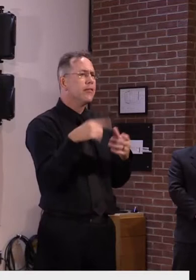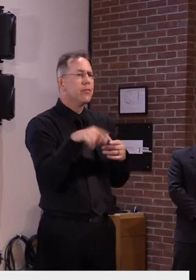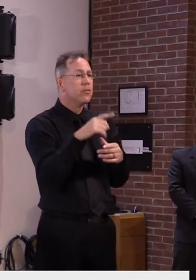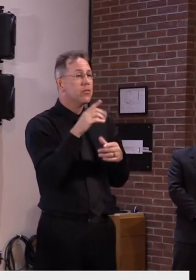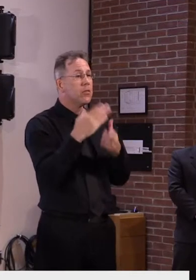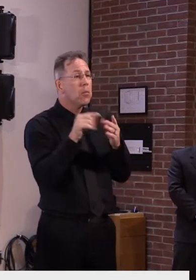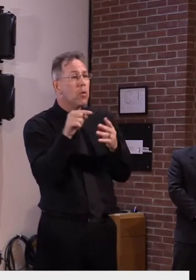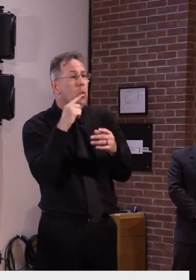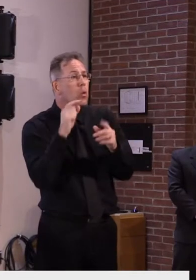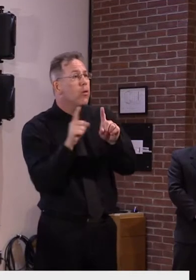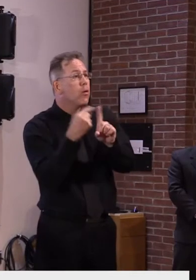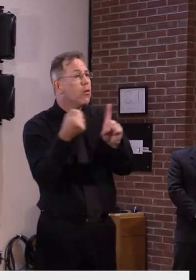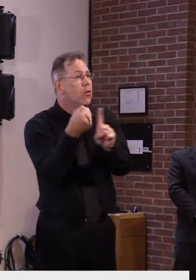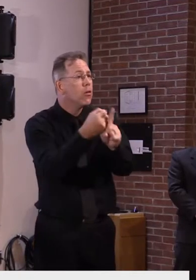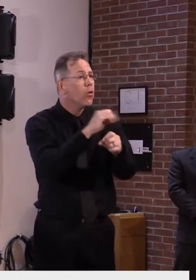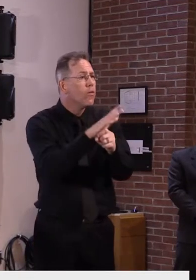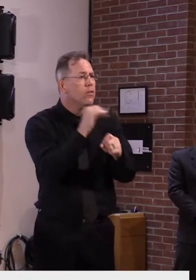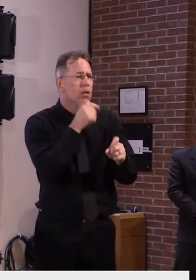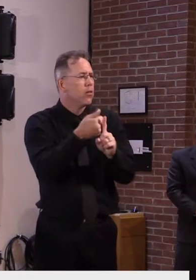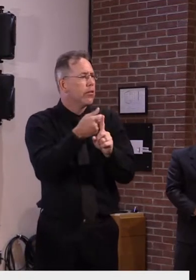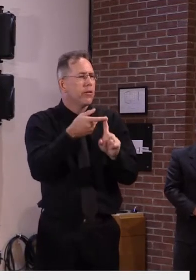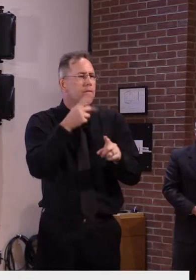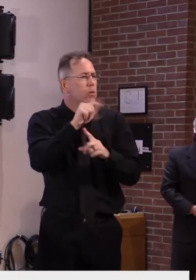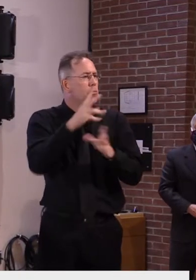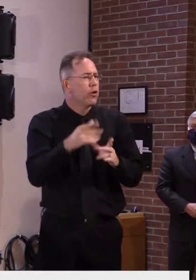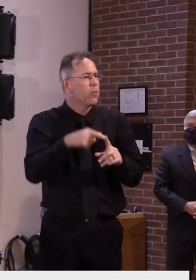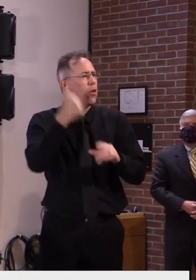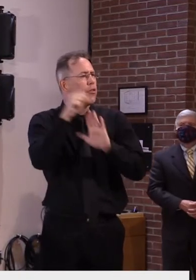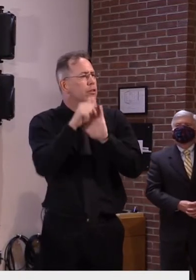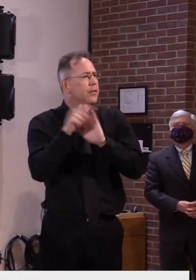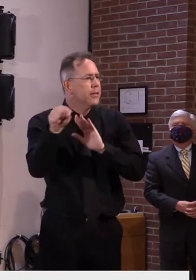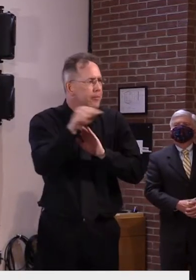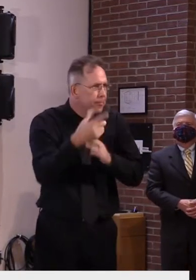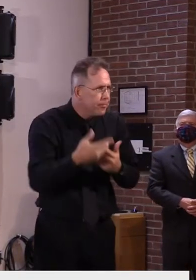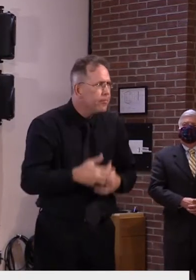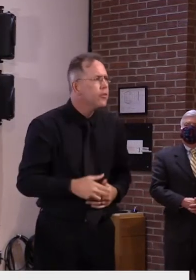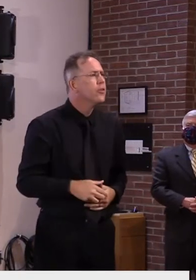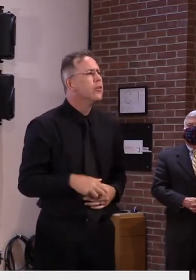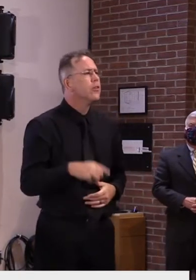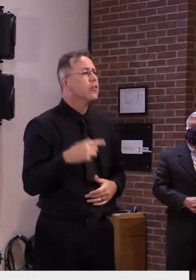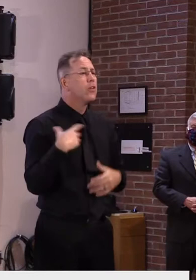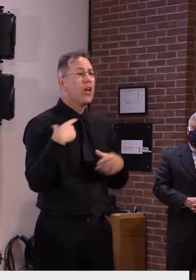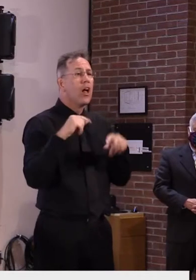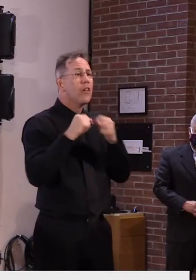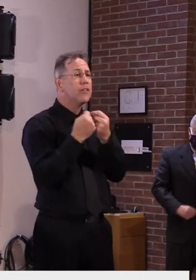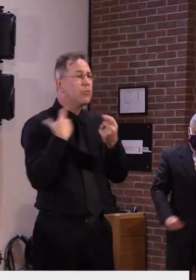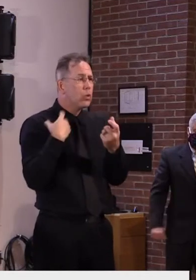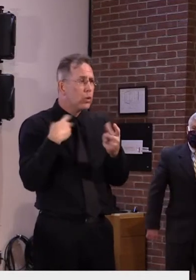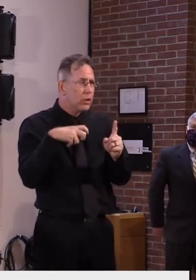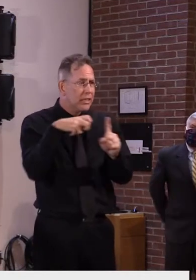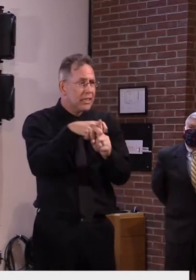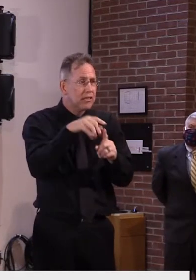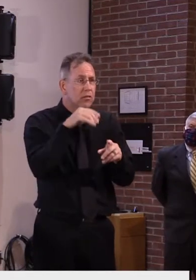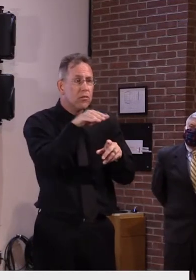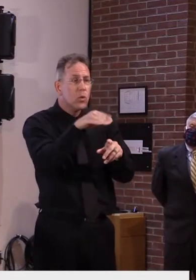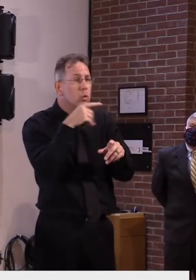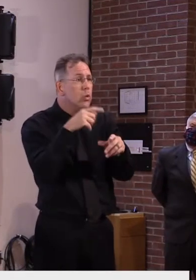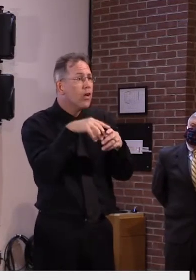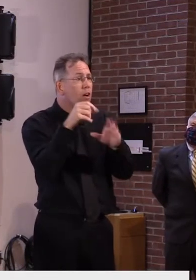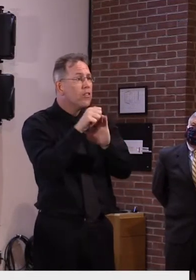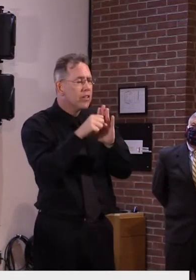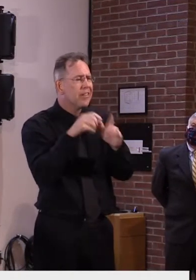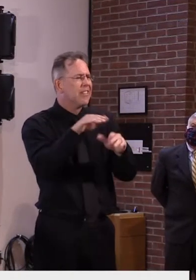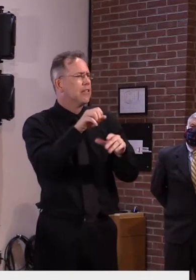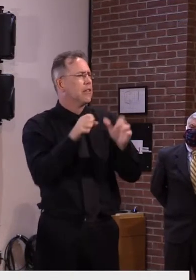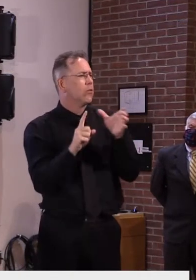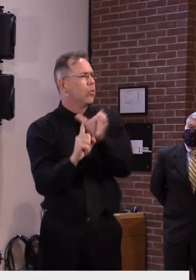Our health teams have provided isolation guidance for those people who were cases, and they've identified close contacts so